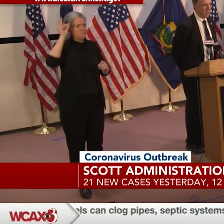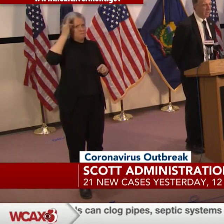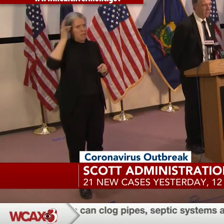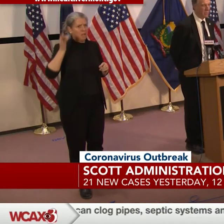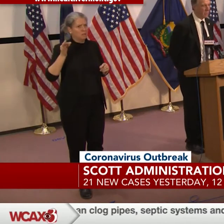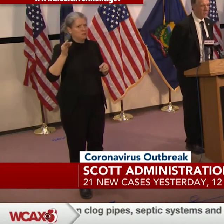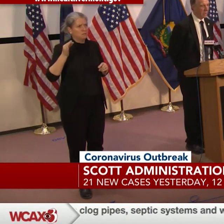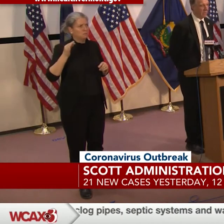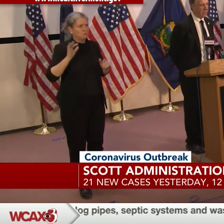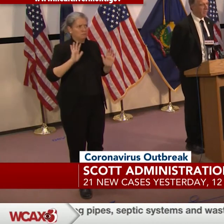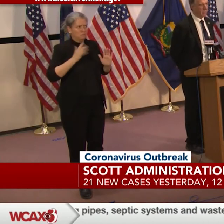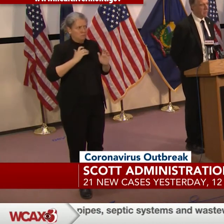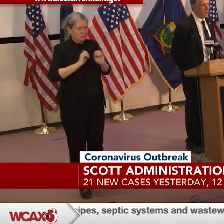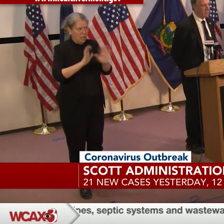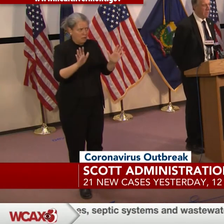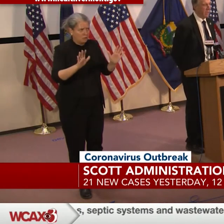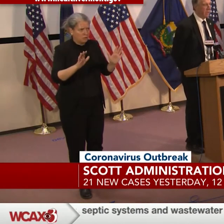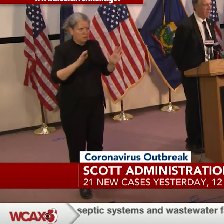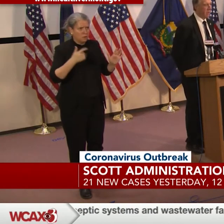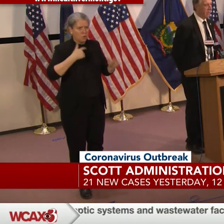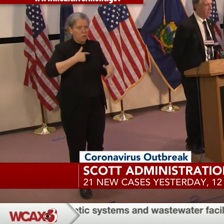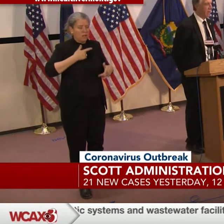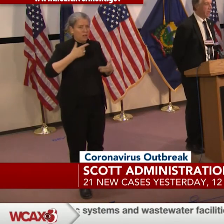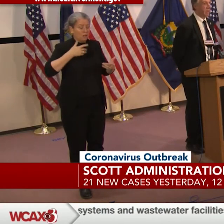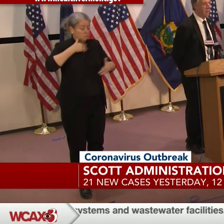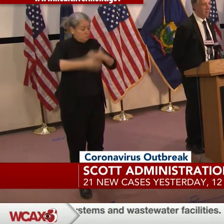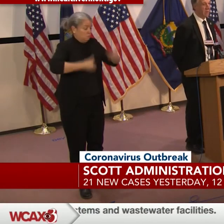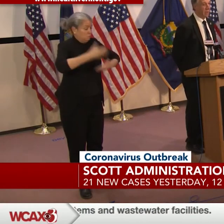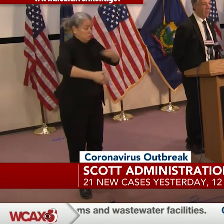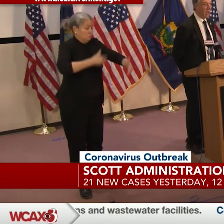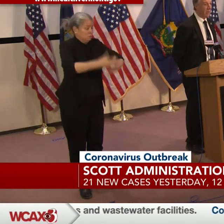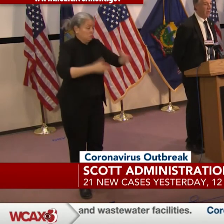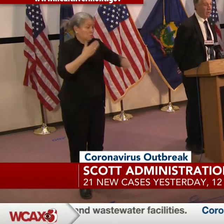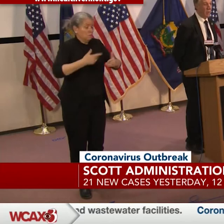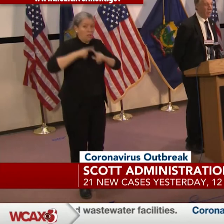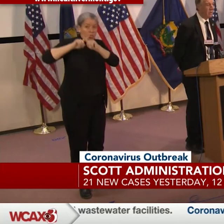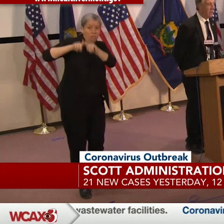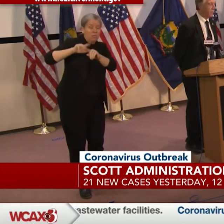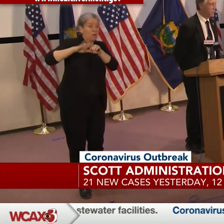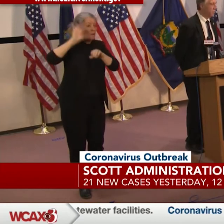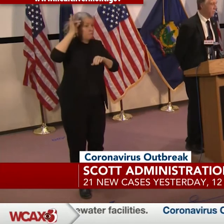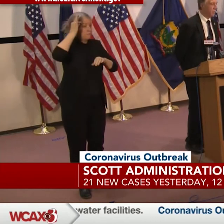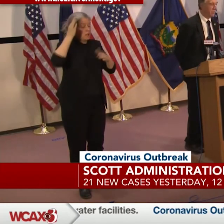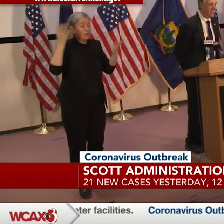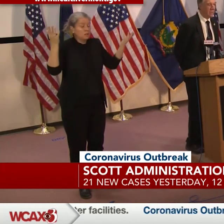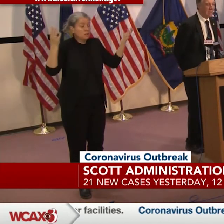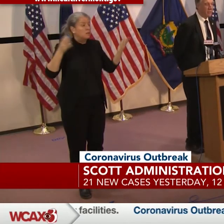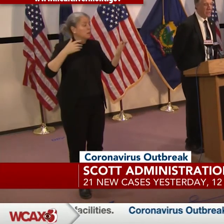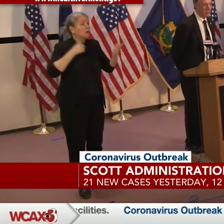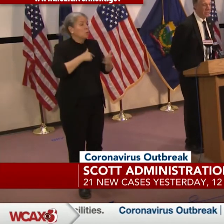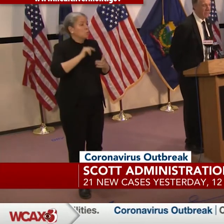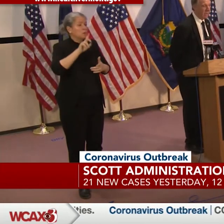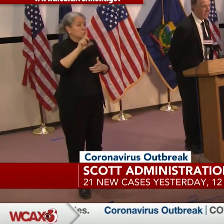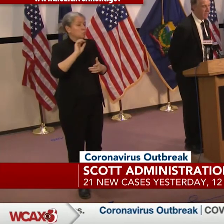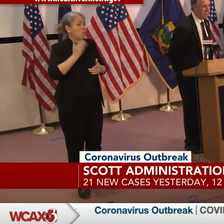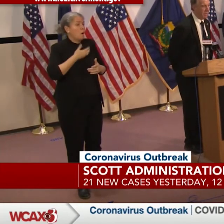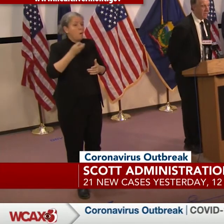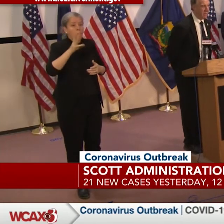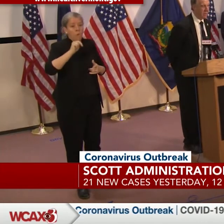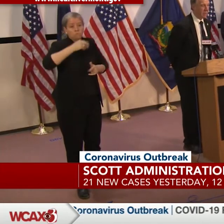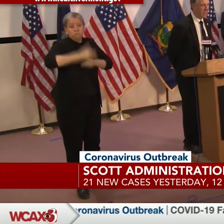we're going and we're pulling every lever we possibly can and finding a lot on our own. We should be able to share some of